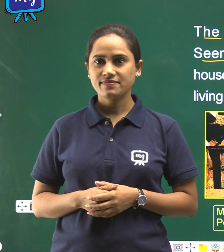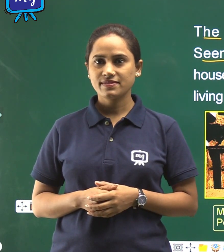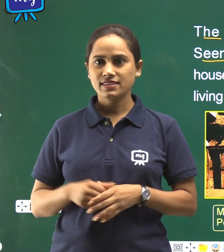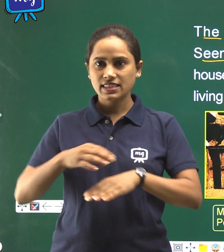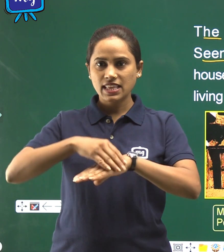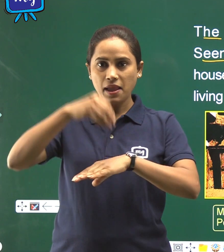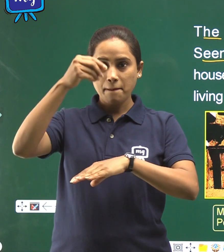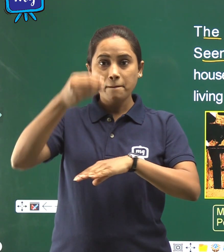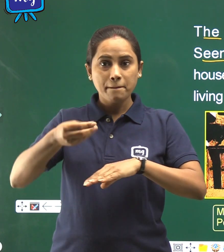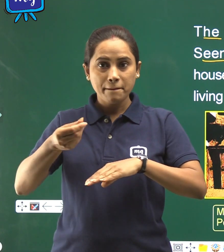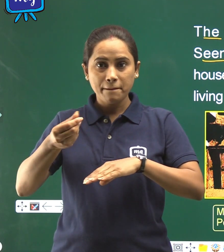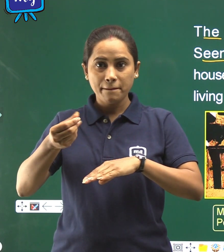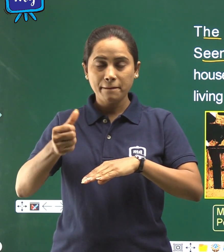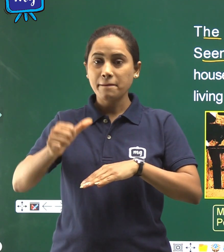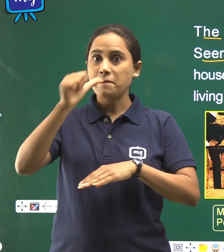mud houses.